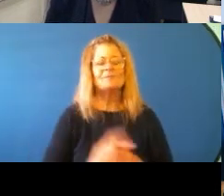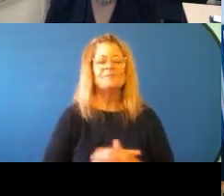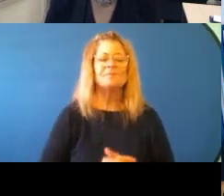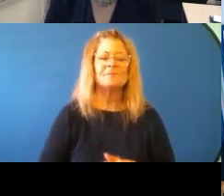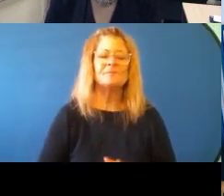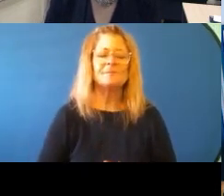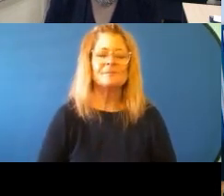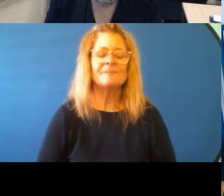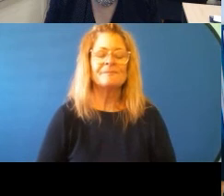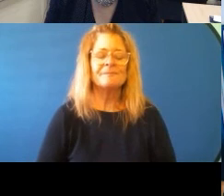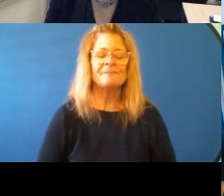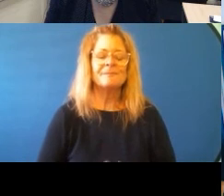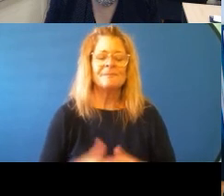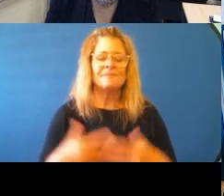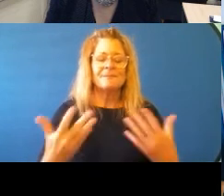So,